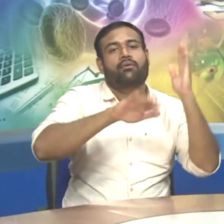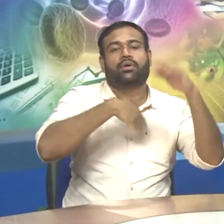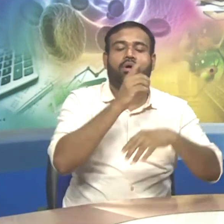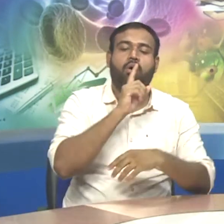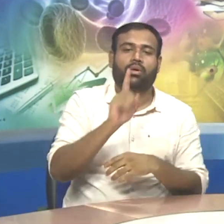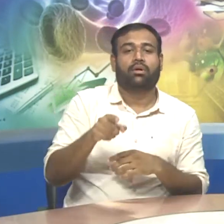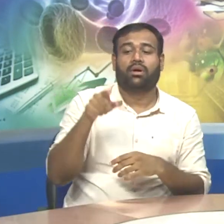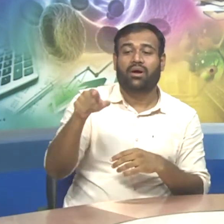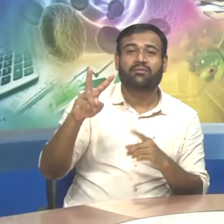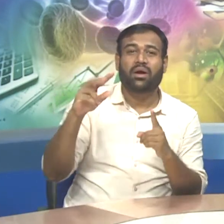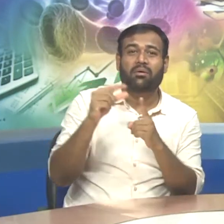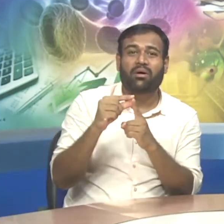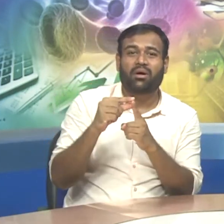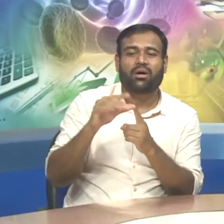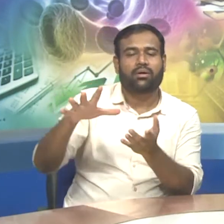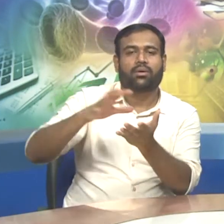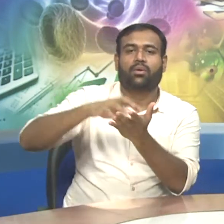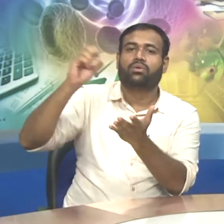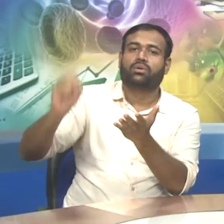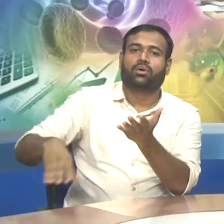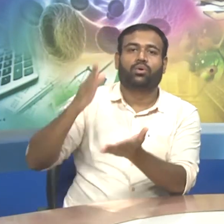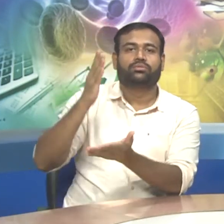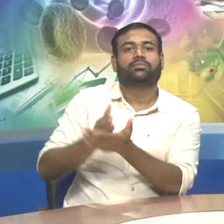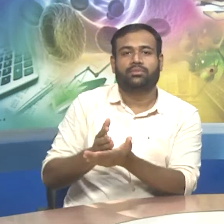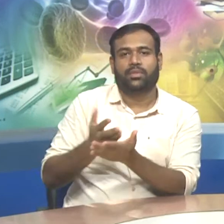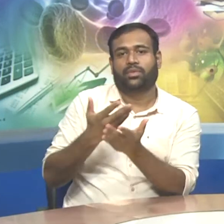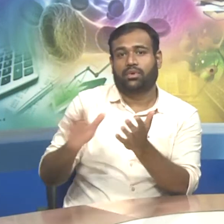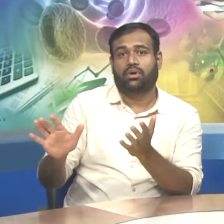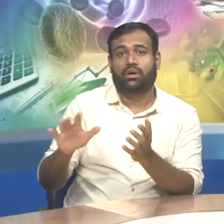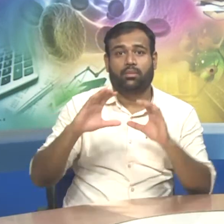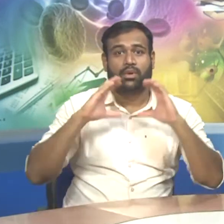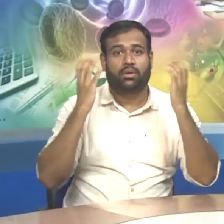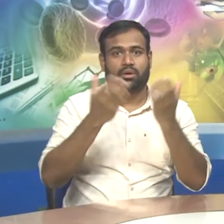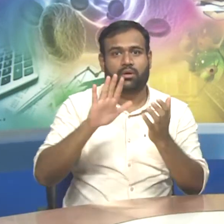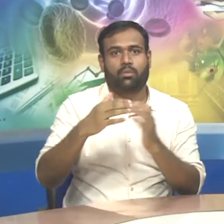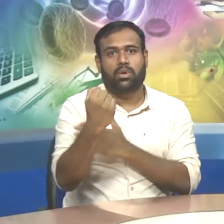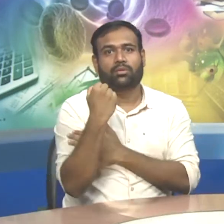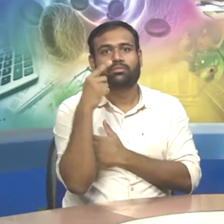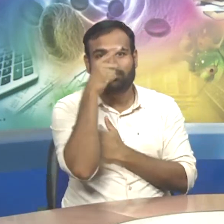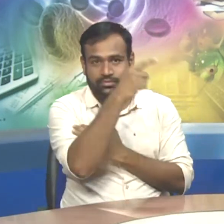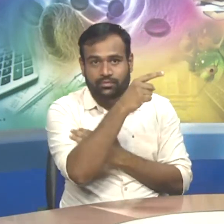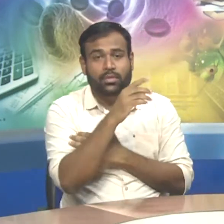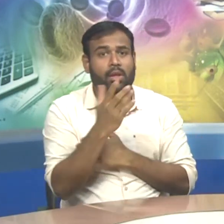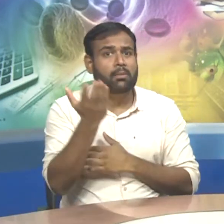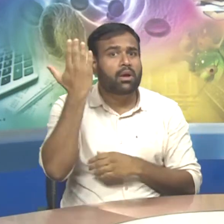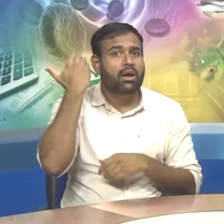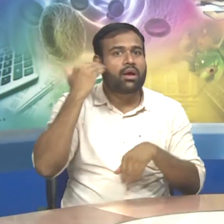of Punjab, Andhra Pradesh, Tamil Nadu and West Bengal were abolished.